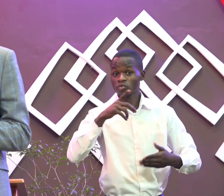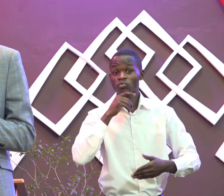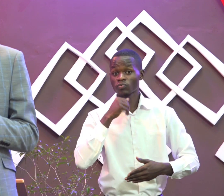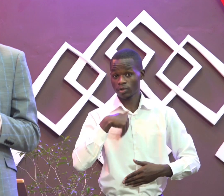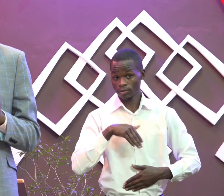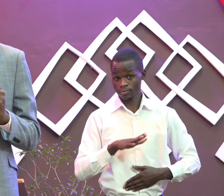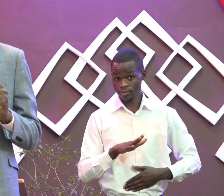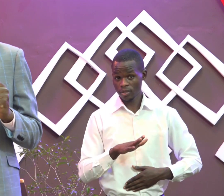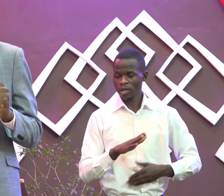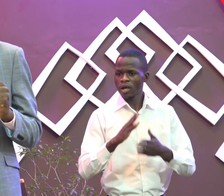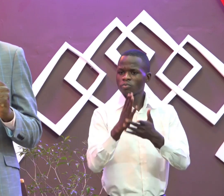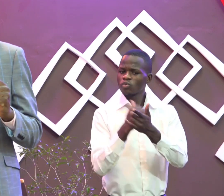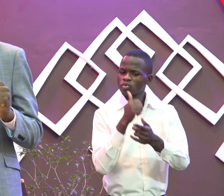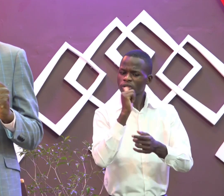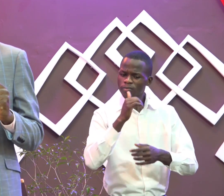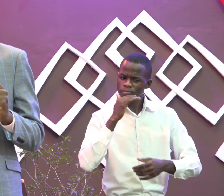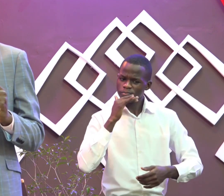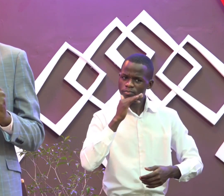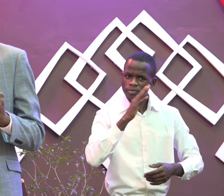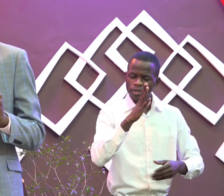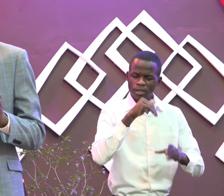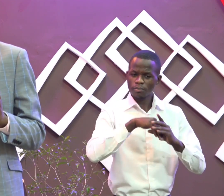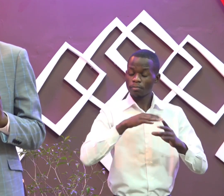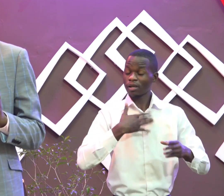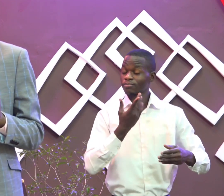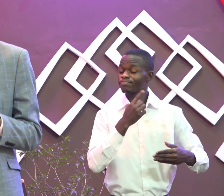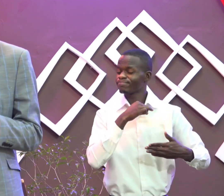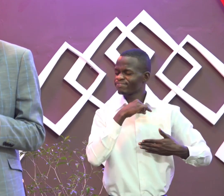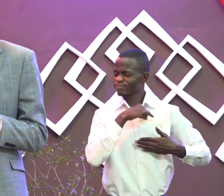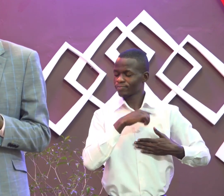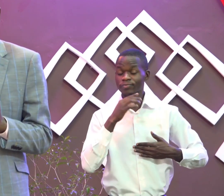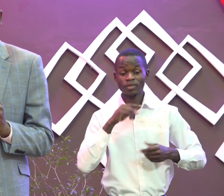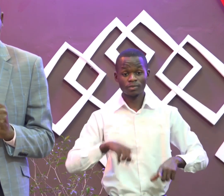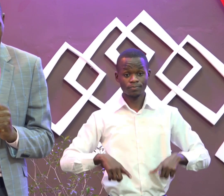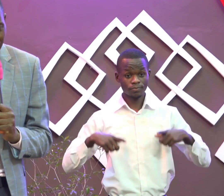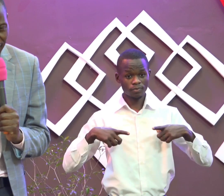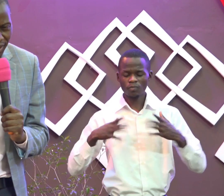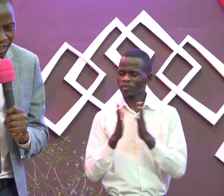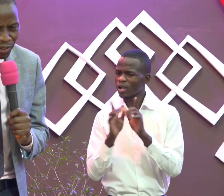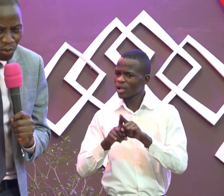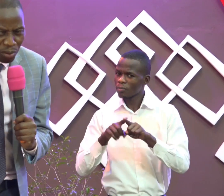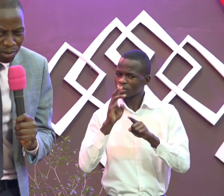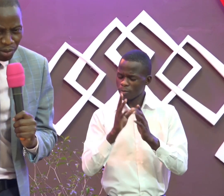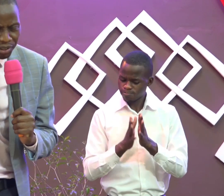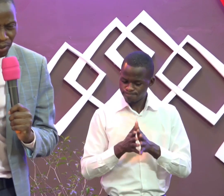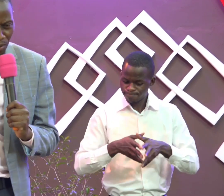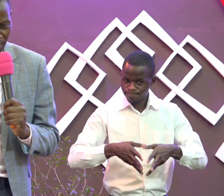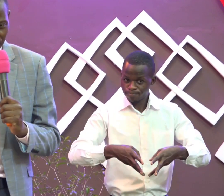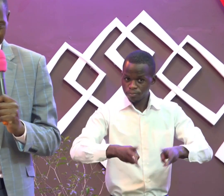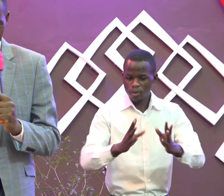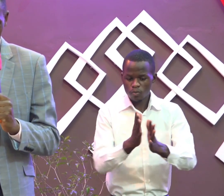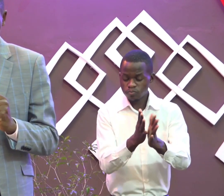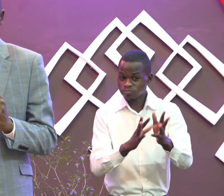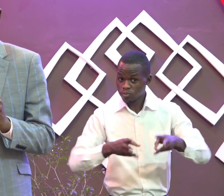my spiritual father. Ayogereryo obulamu bwango obw'omwoyo. He speaks to my spiritual life. Ayirula magenda gange kulwo obulamu